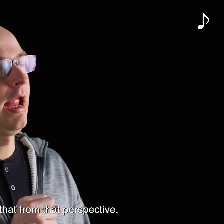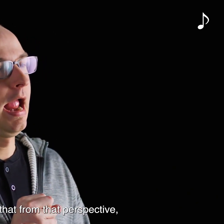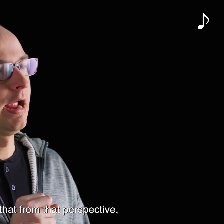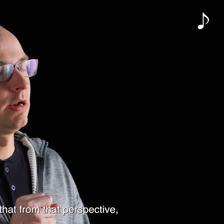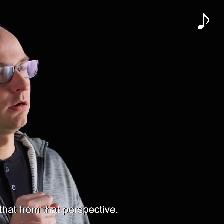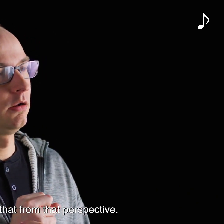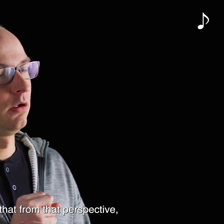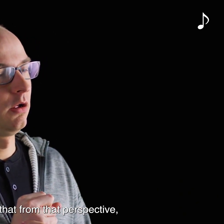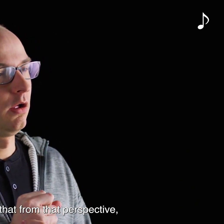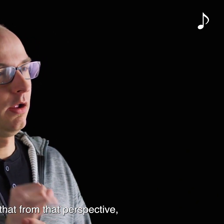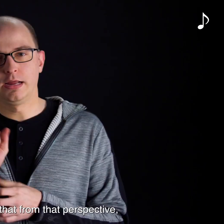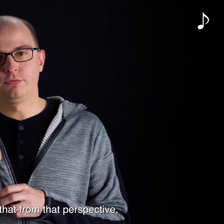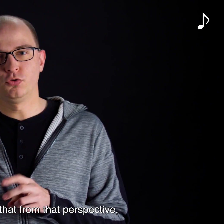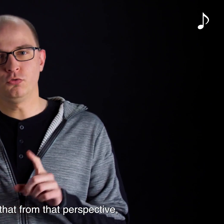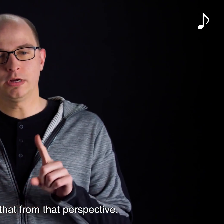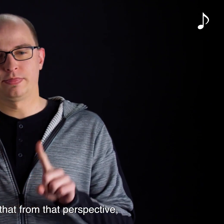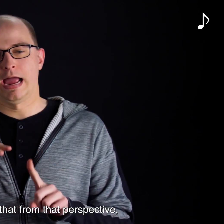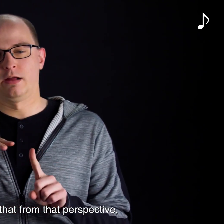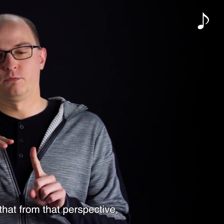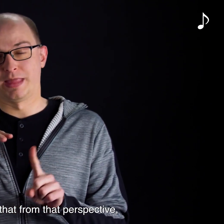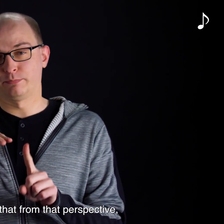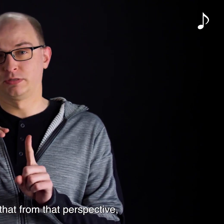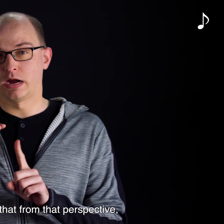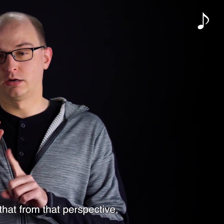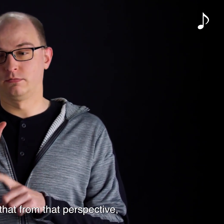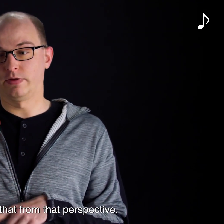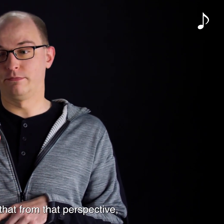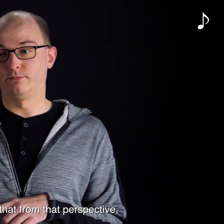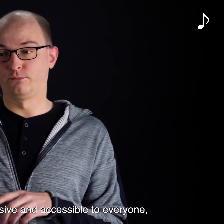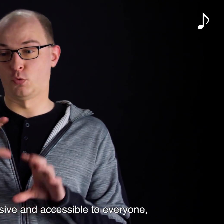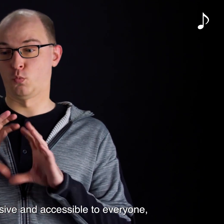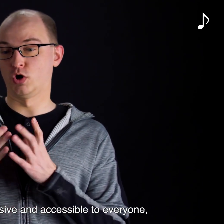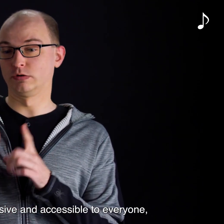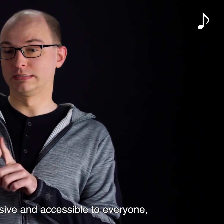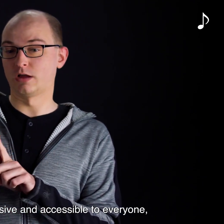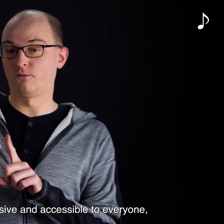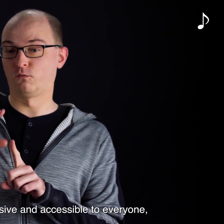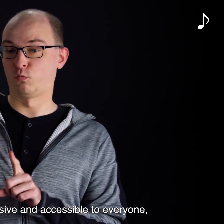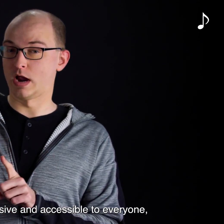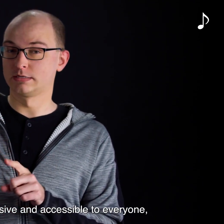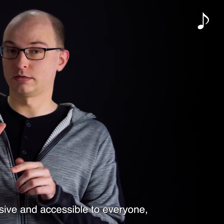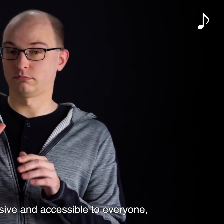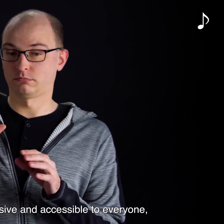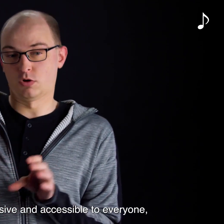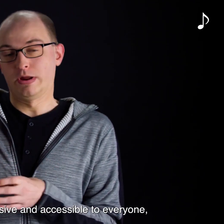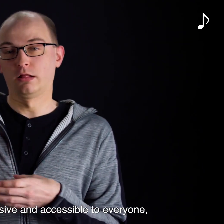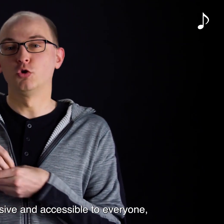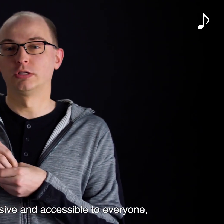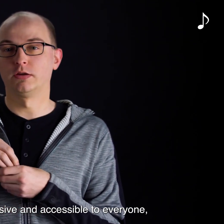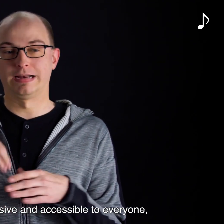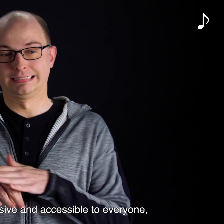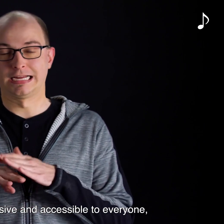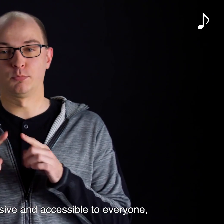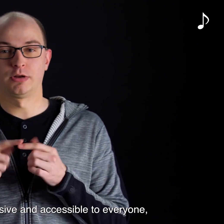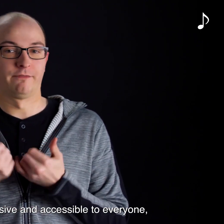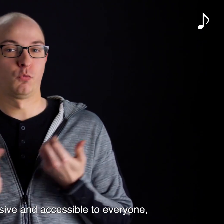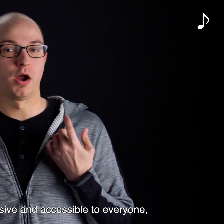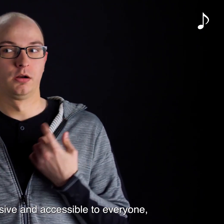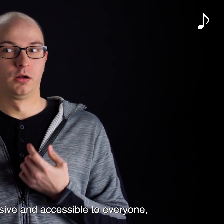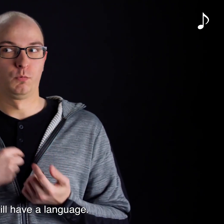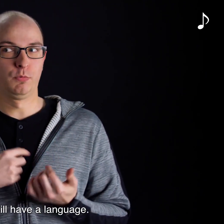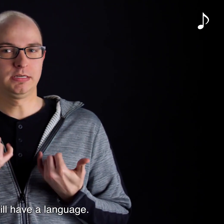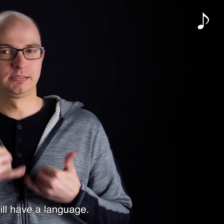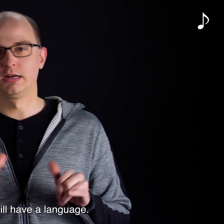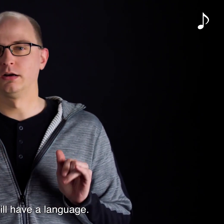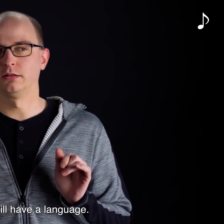And if you look at that from that perspective, if the world itself was, you inclusive and accessible to